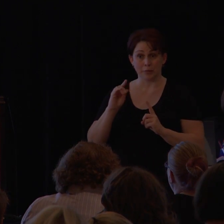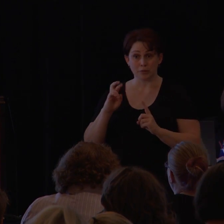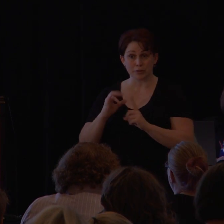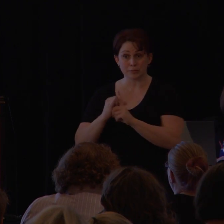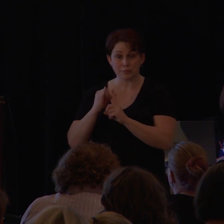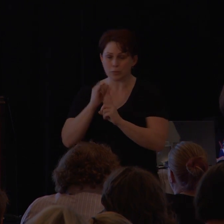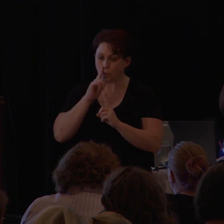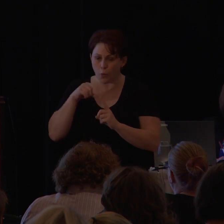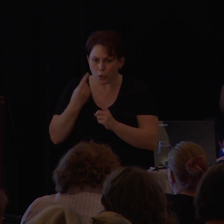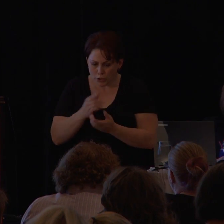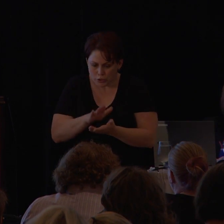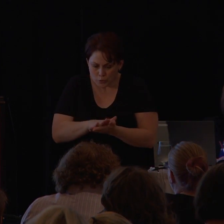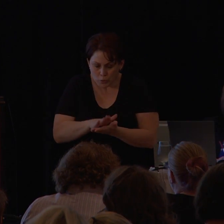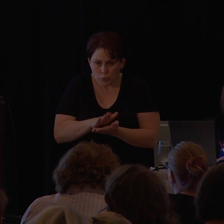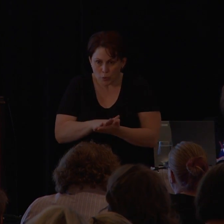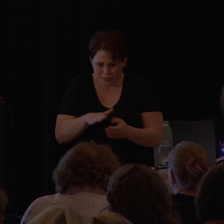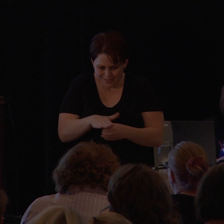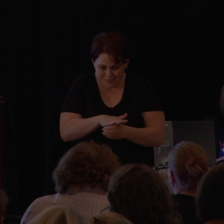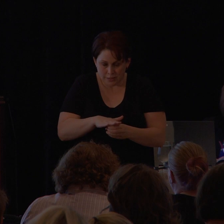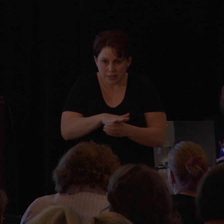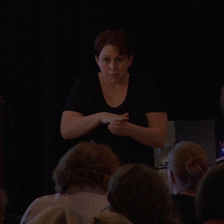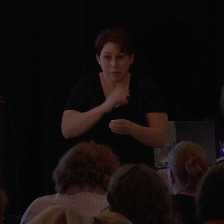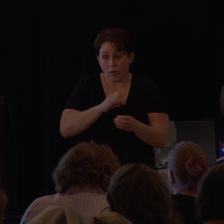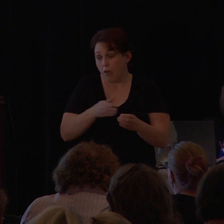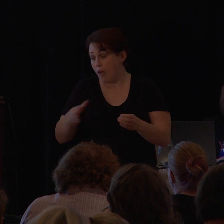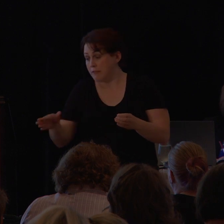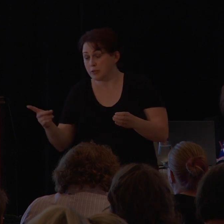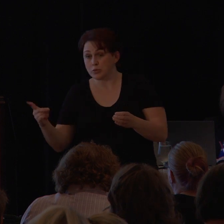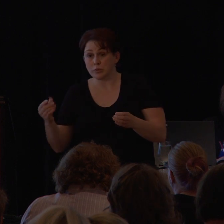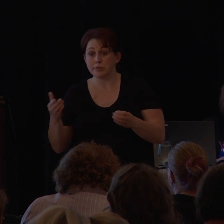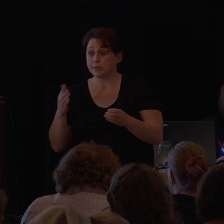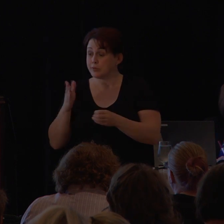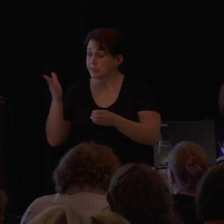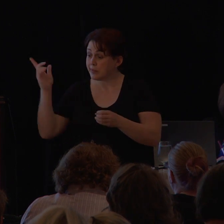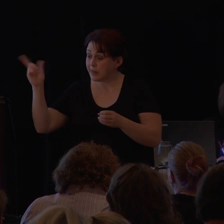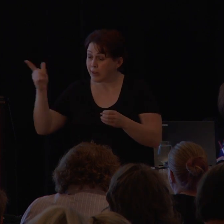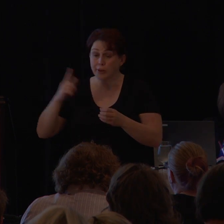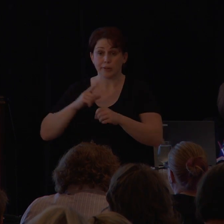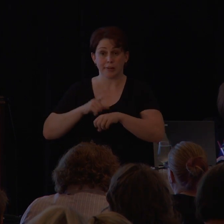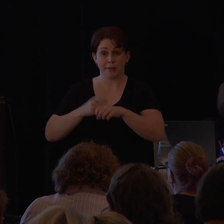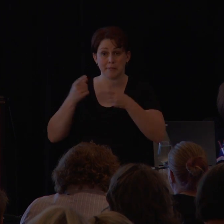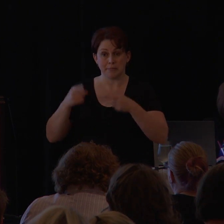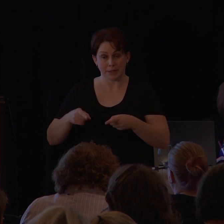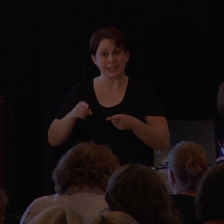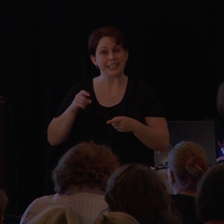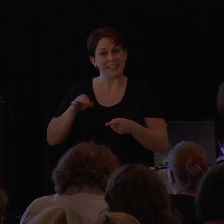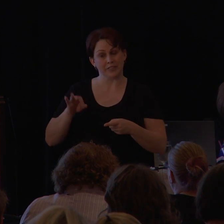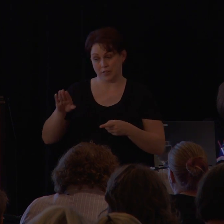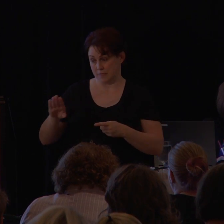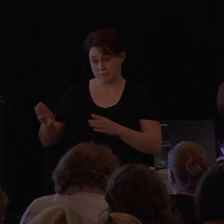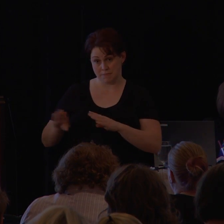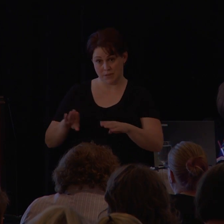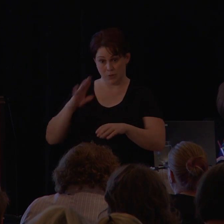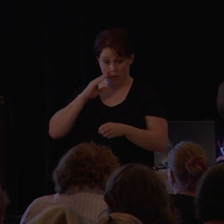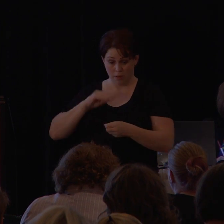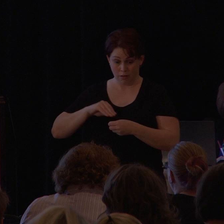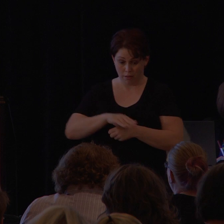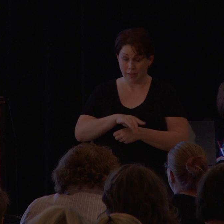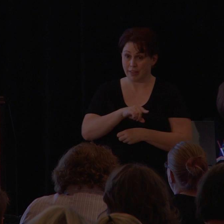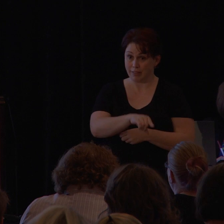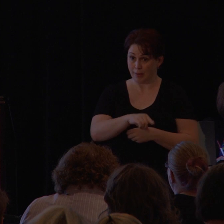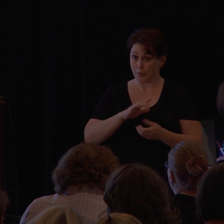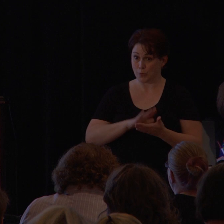school premises during school hours, but off premises and after hours if the conduct detrimentally affects the school